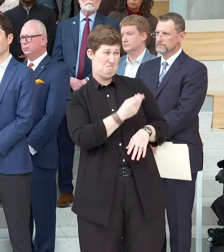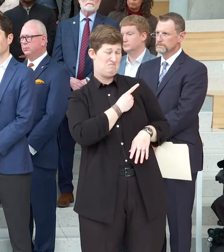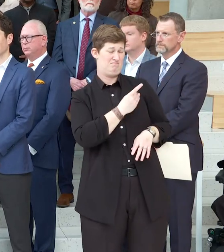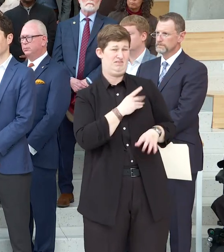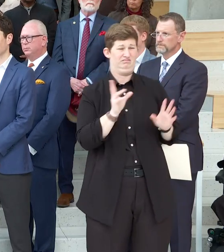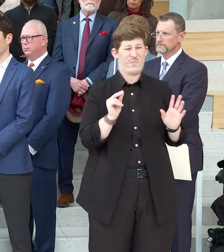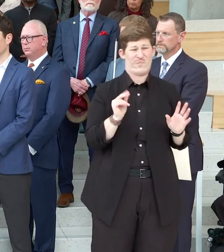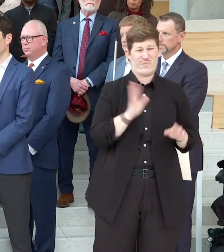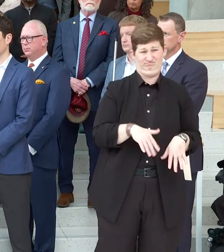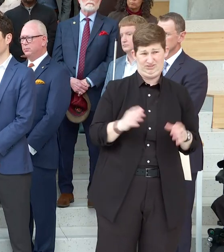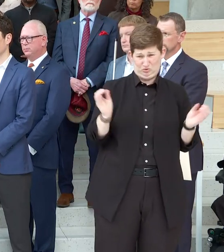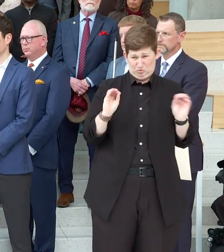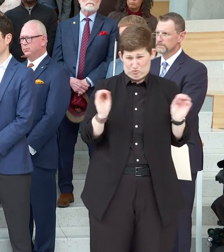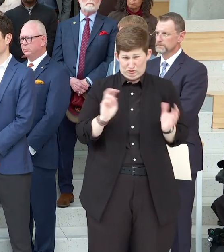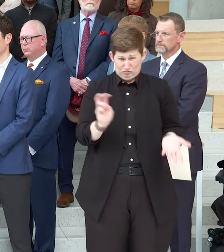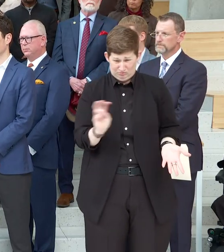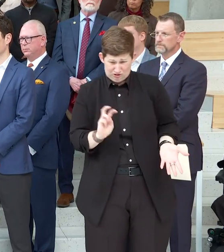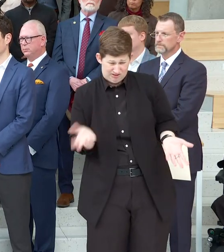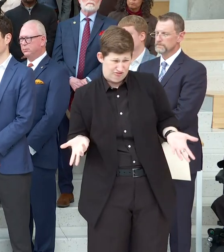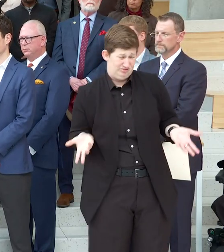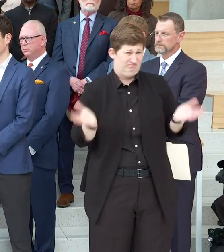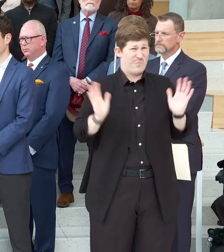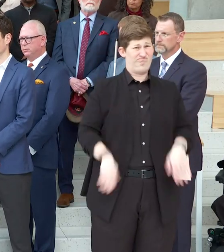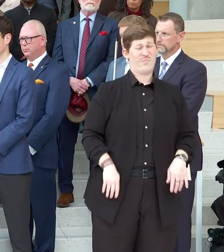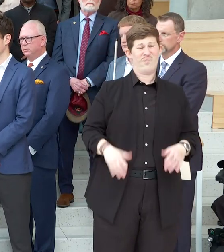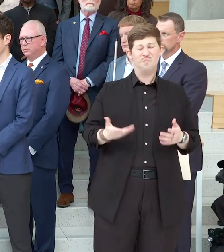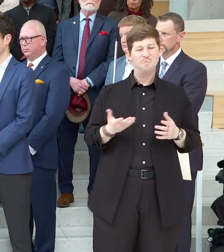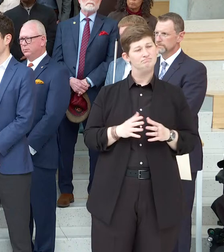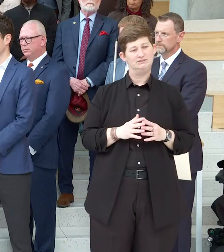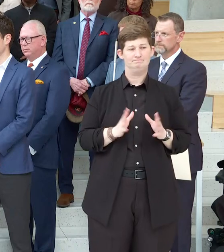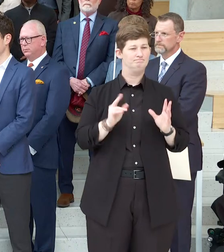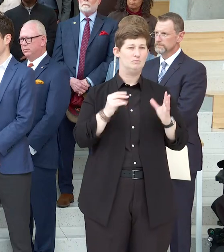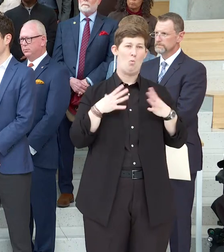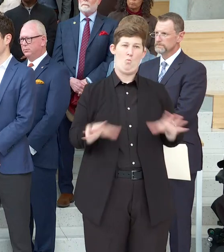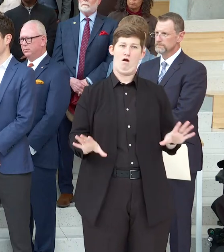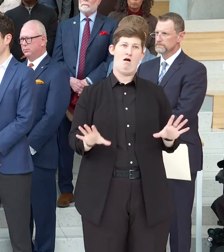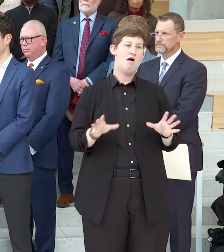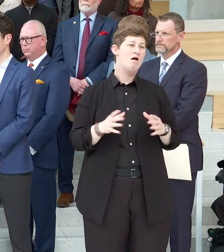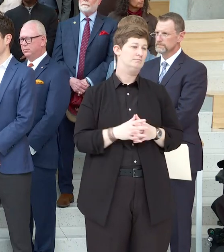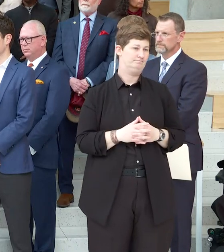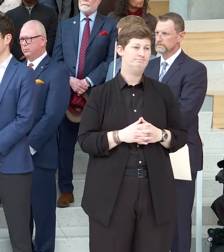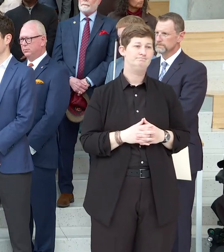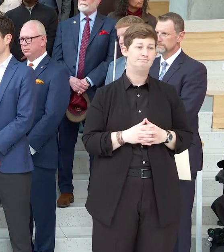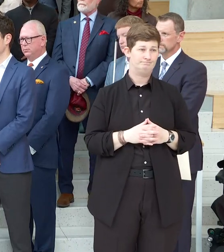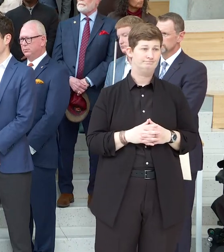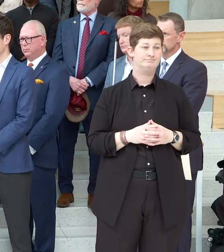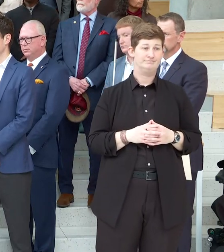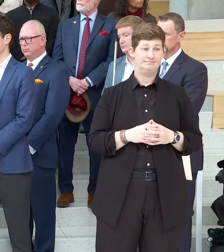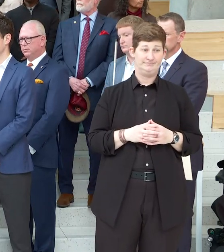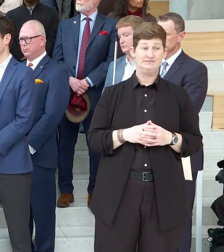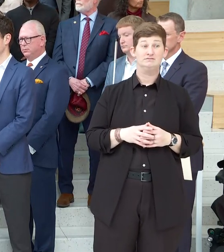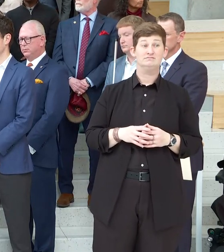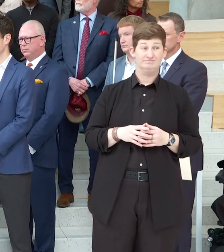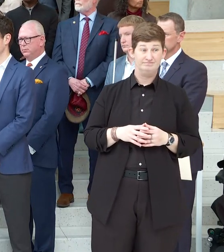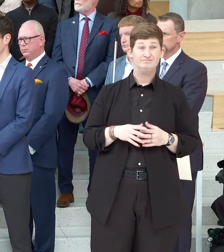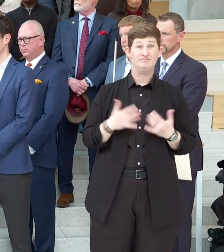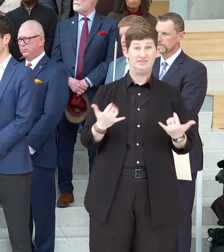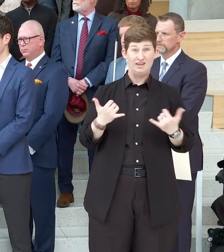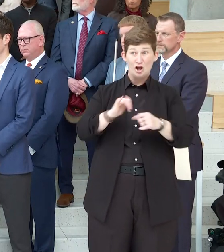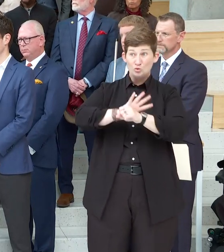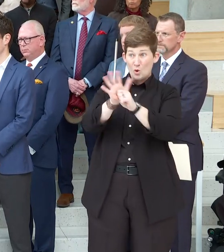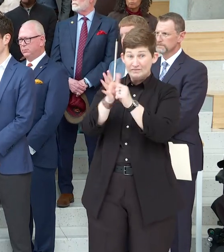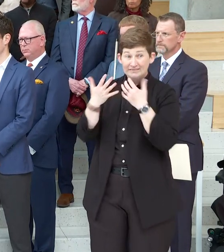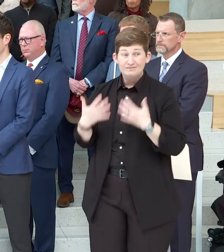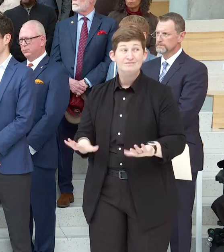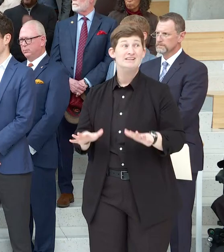limitations or higher market costs, especially at a time when those efforts are starting to pay off. And although